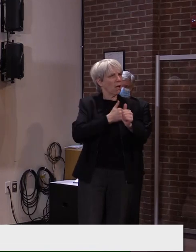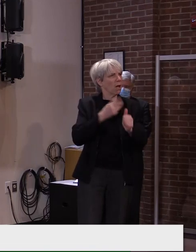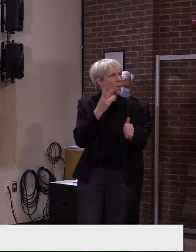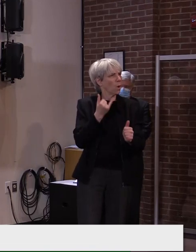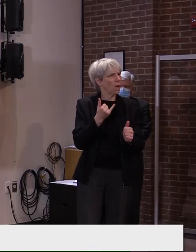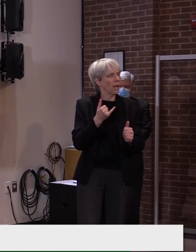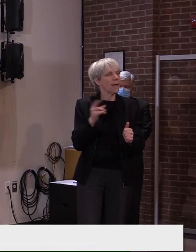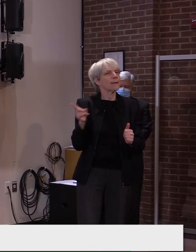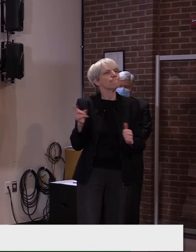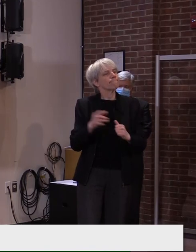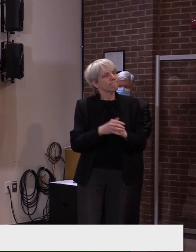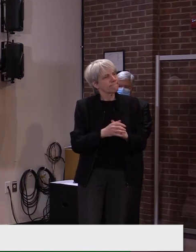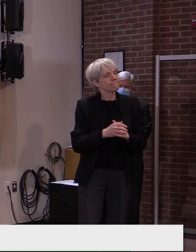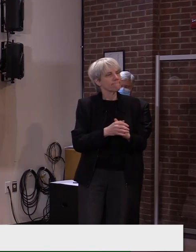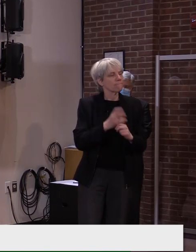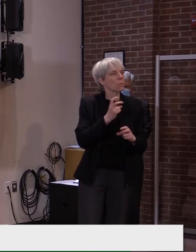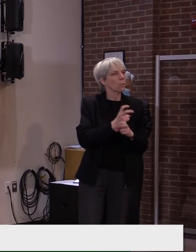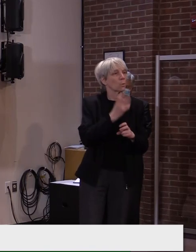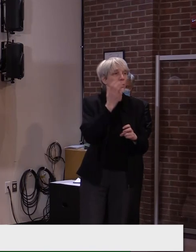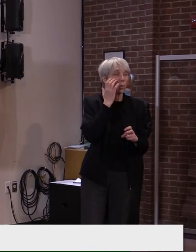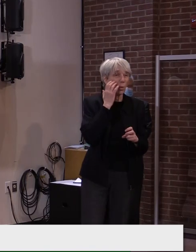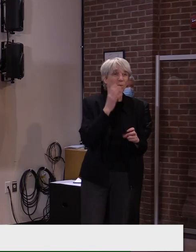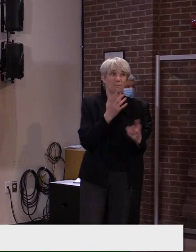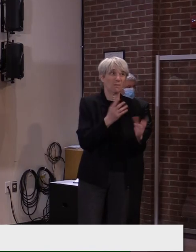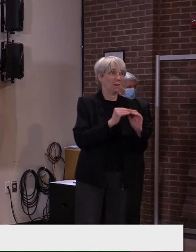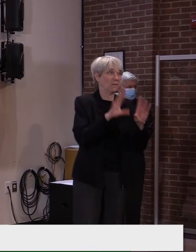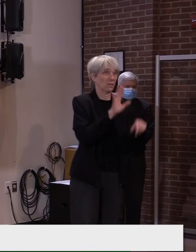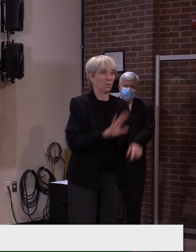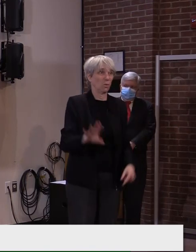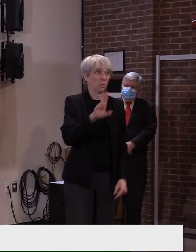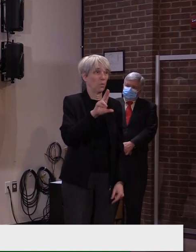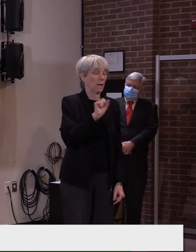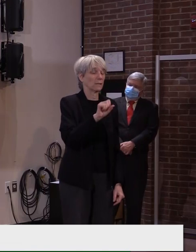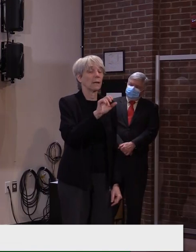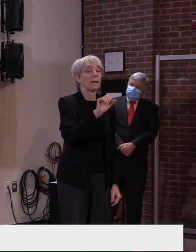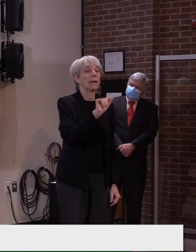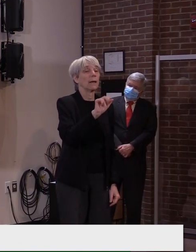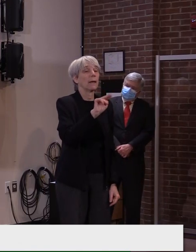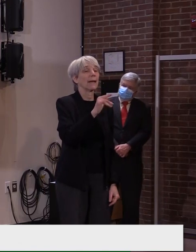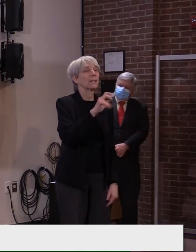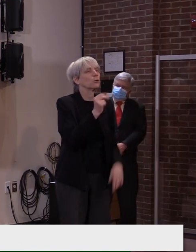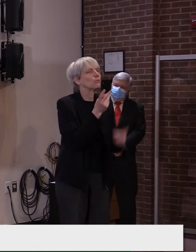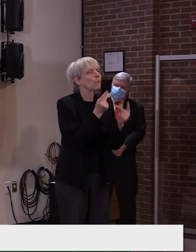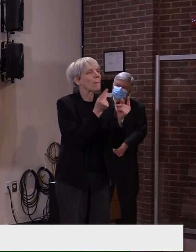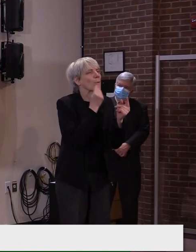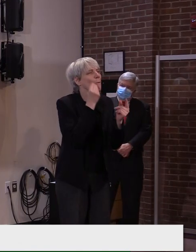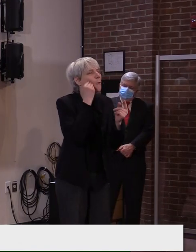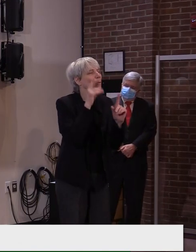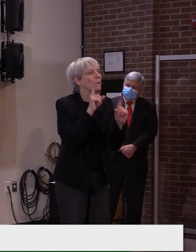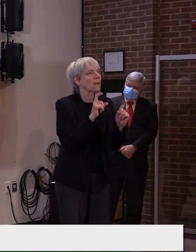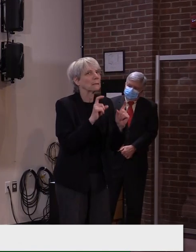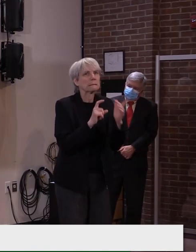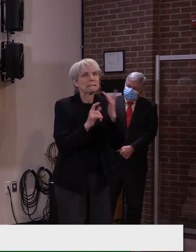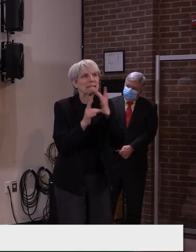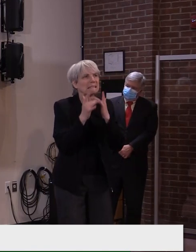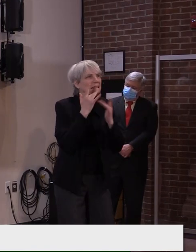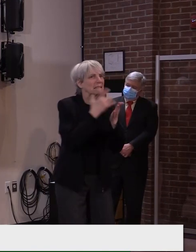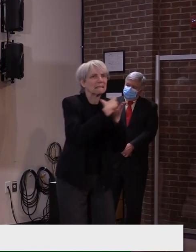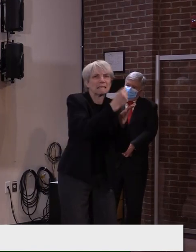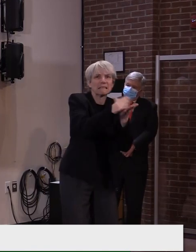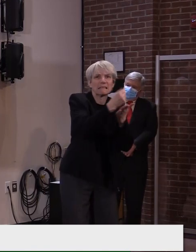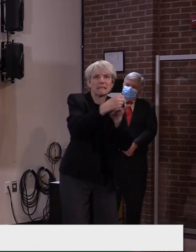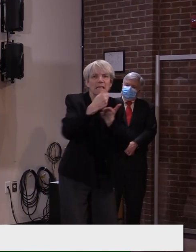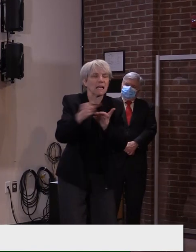mean, obviously antigen tests are in short supply and increasing demand across many